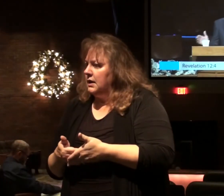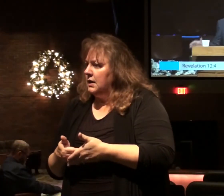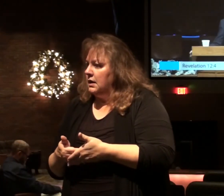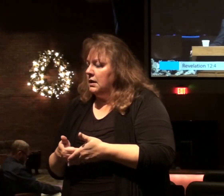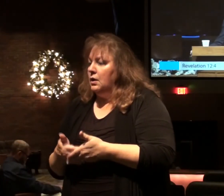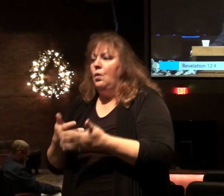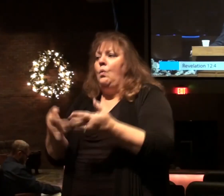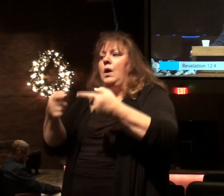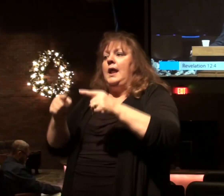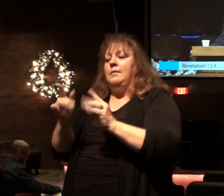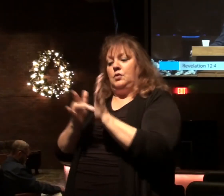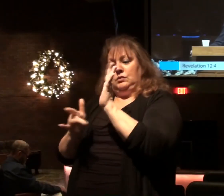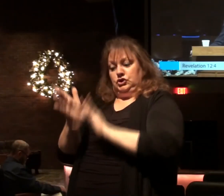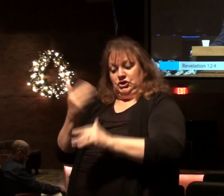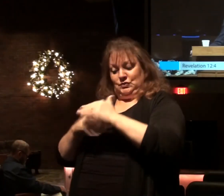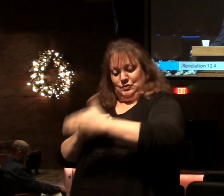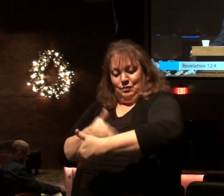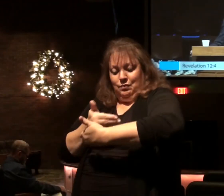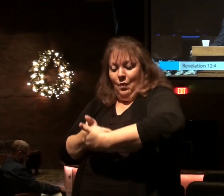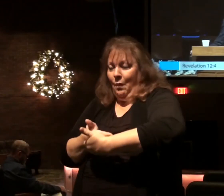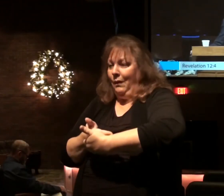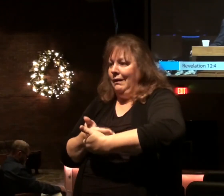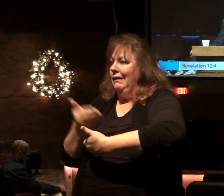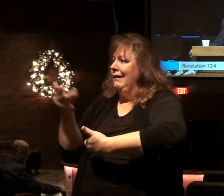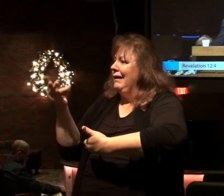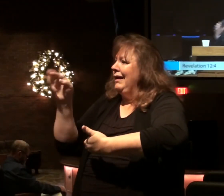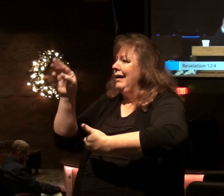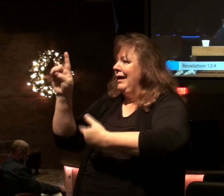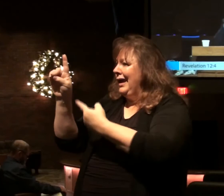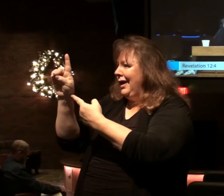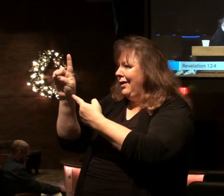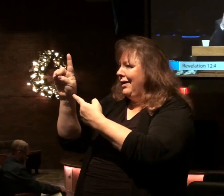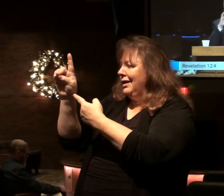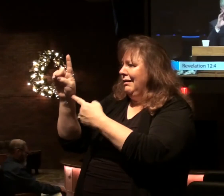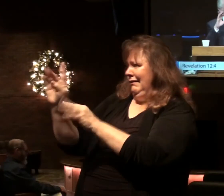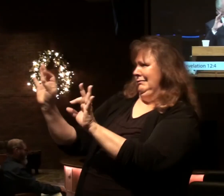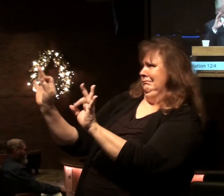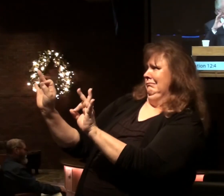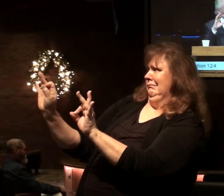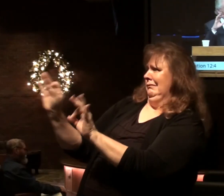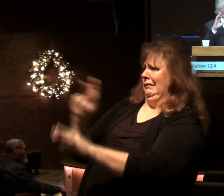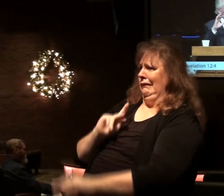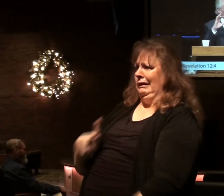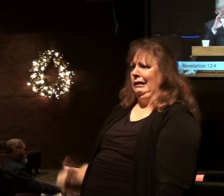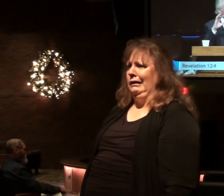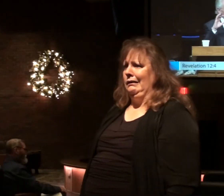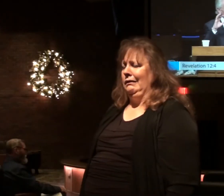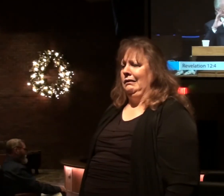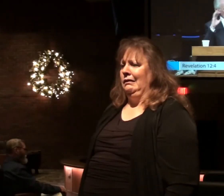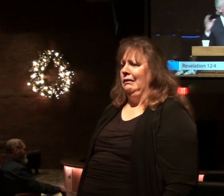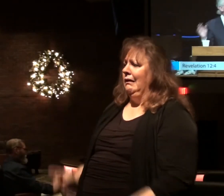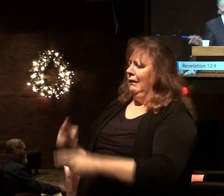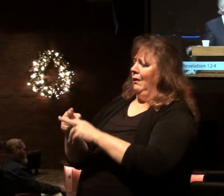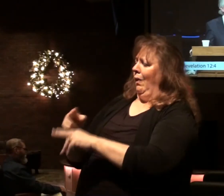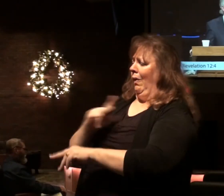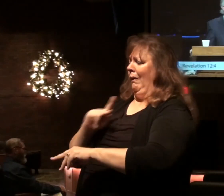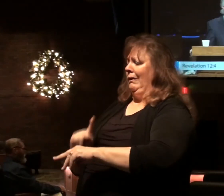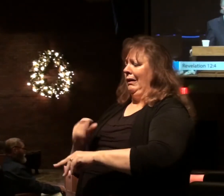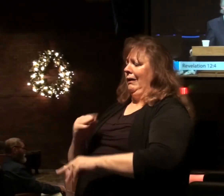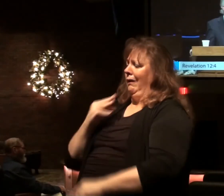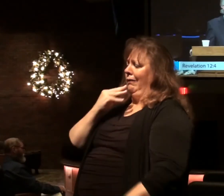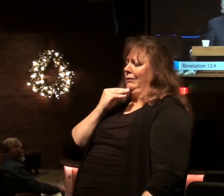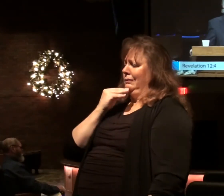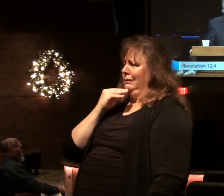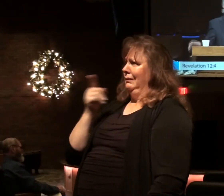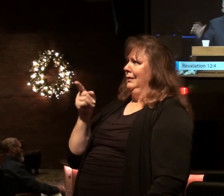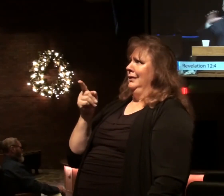happened when Christ was born. And Herod, that little puny ruler, called King of the Jews,